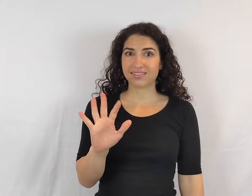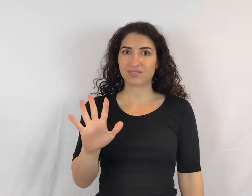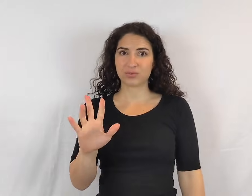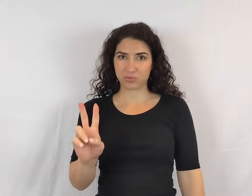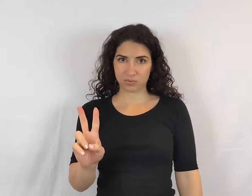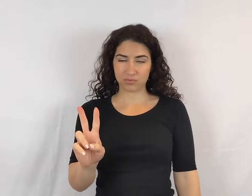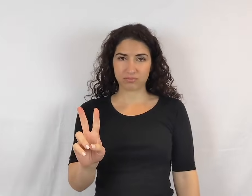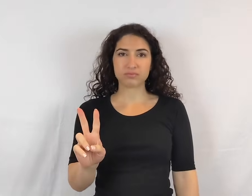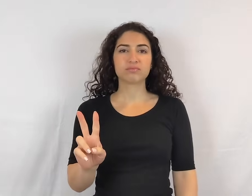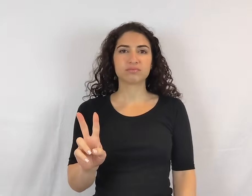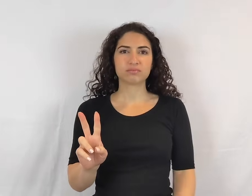1952.